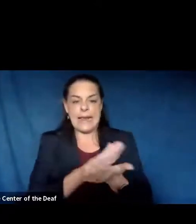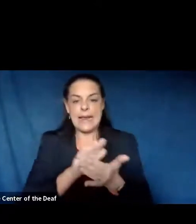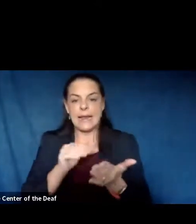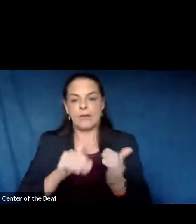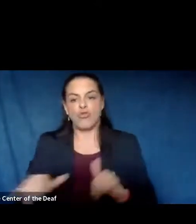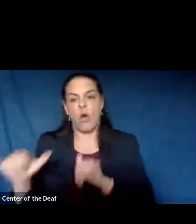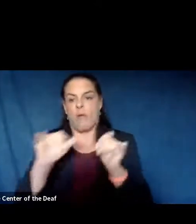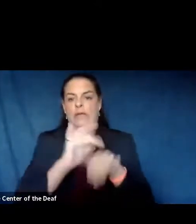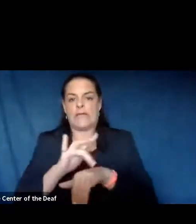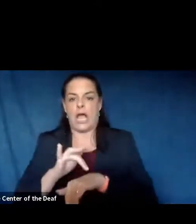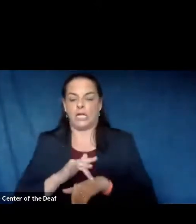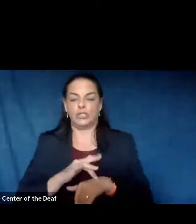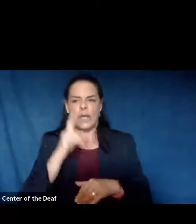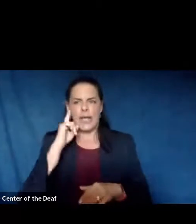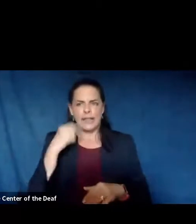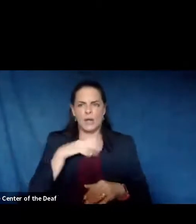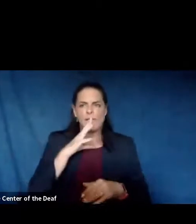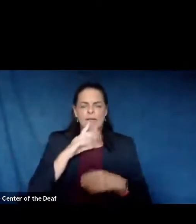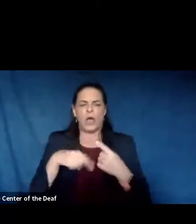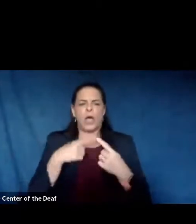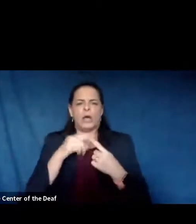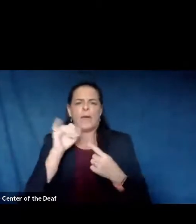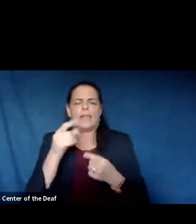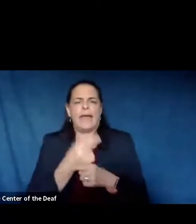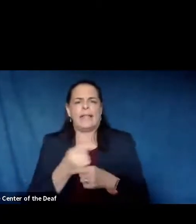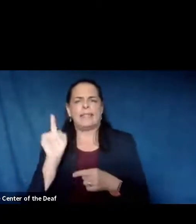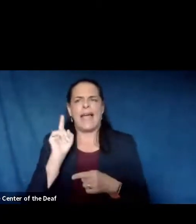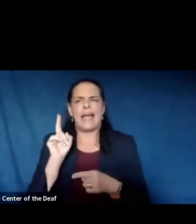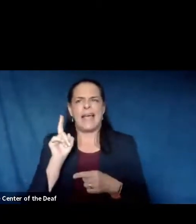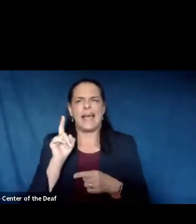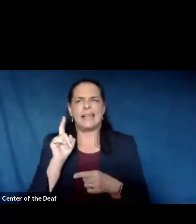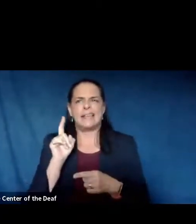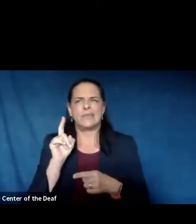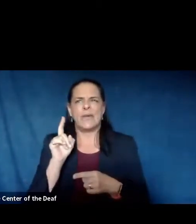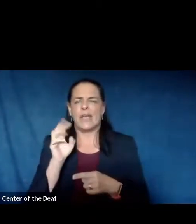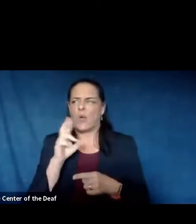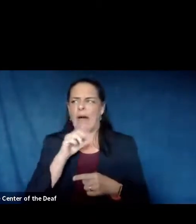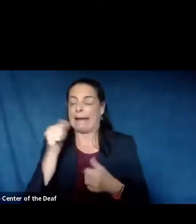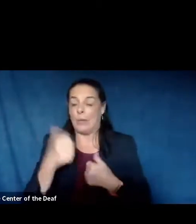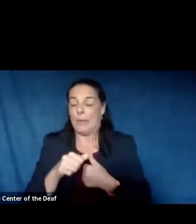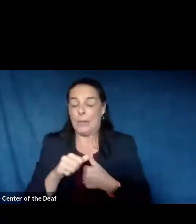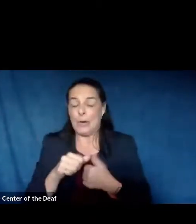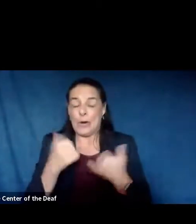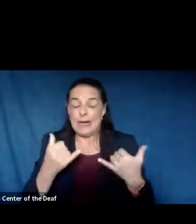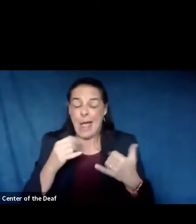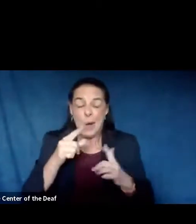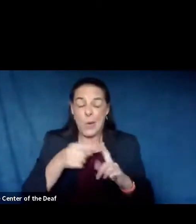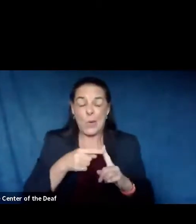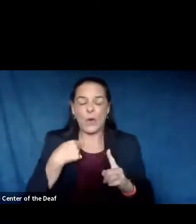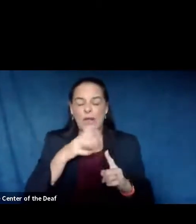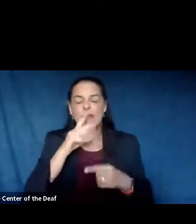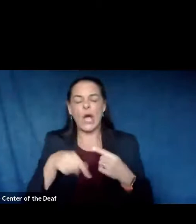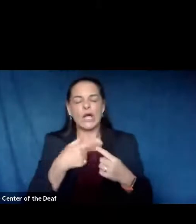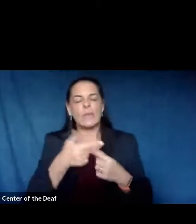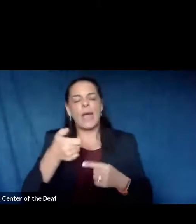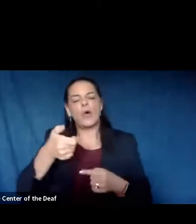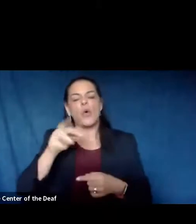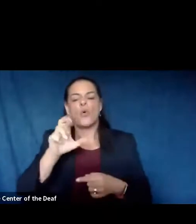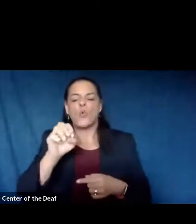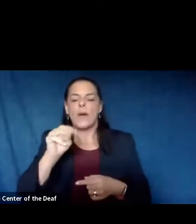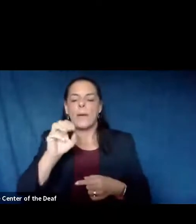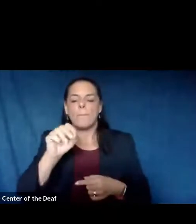touched surfaces. I think when we talked about this last week, or maybe even earlier this week, I can't remember now, we talked about the remote